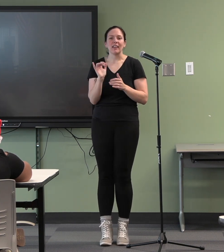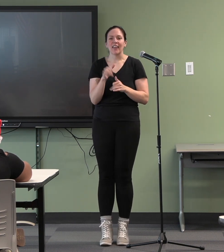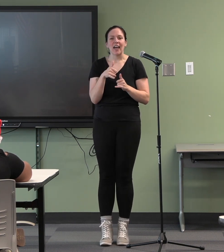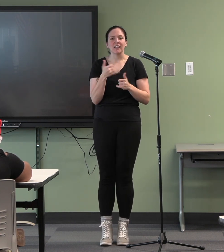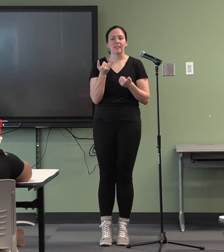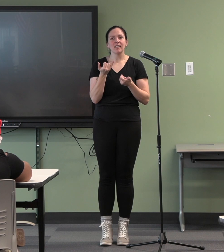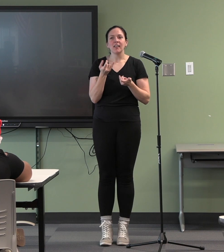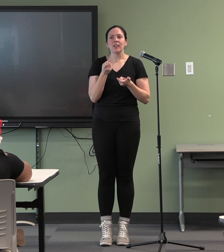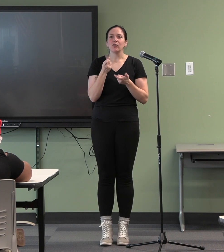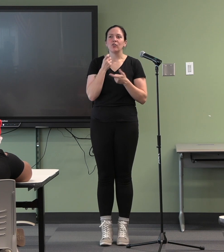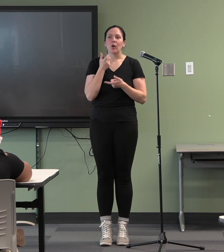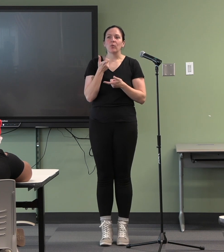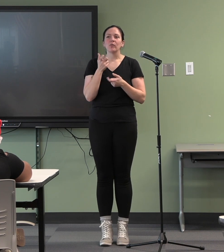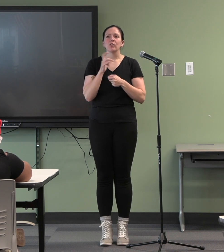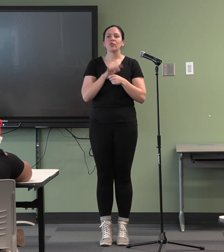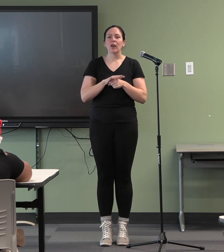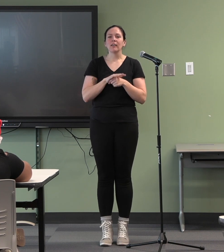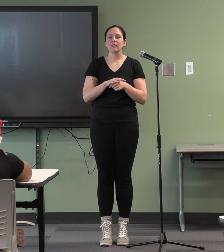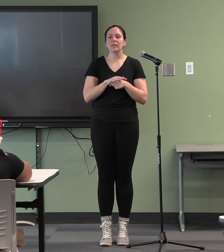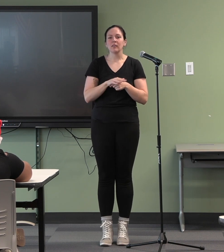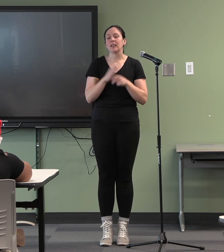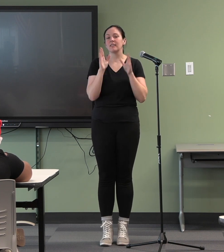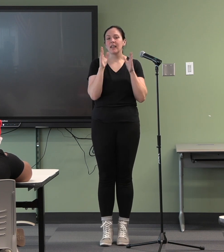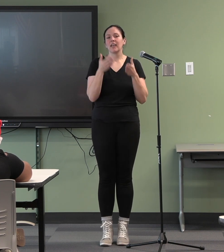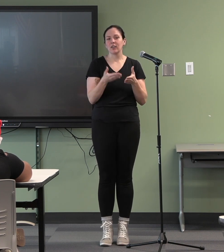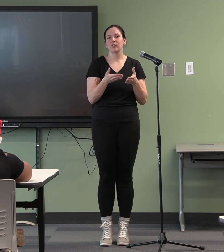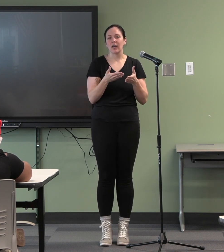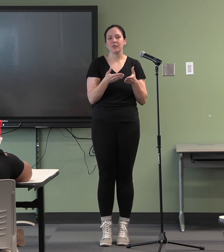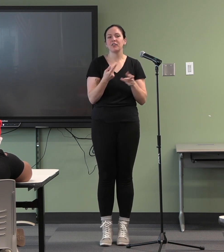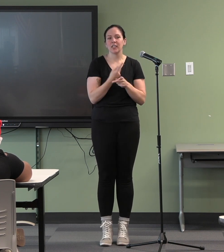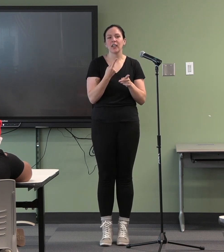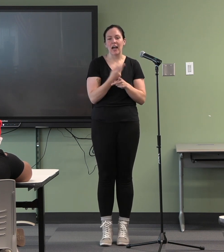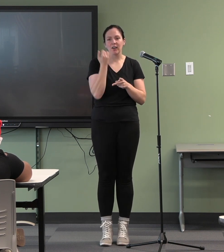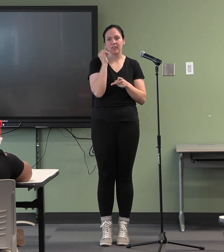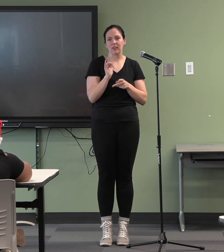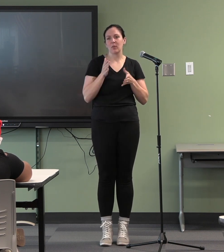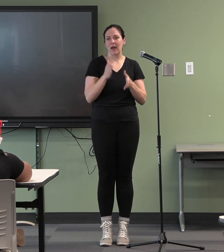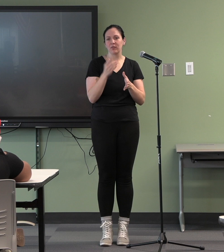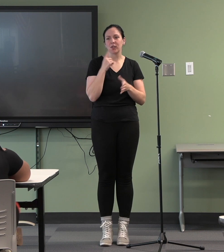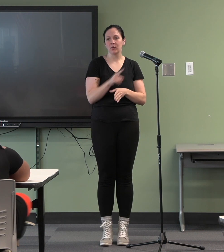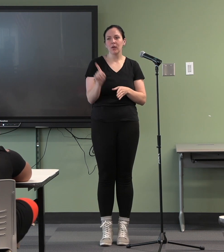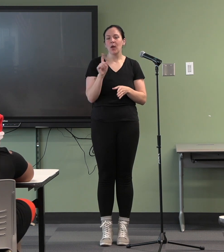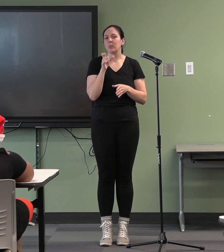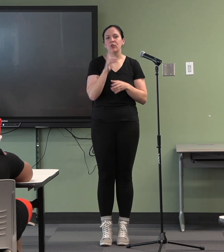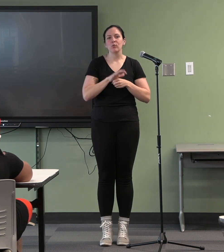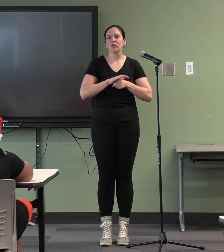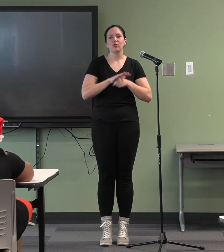that, don't stress, dedicate yourself to figuring out if that's the path for you, but don't